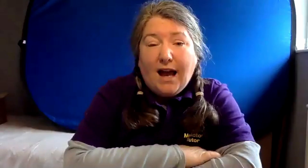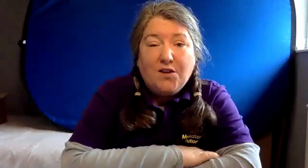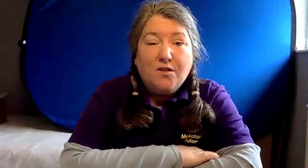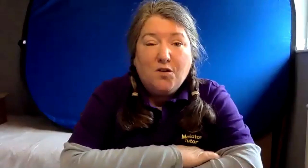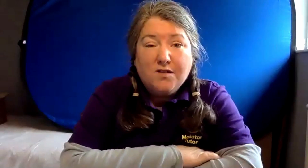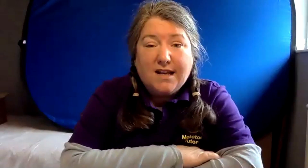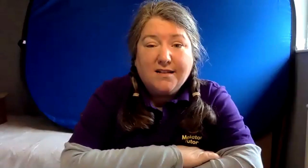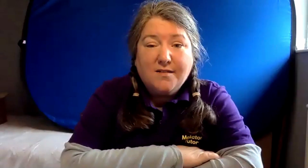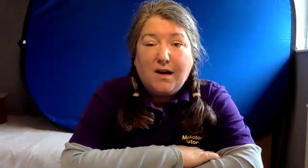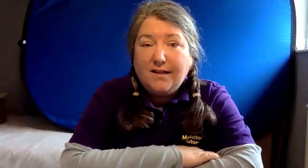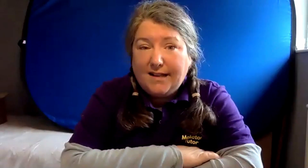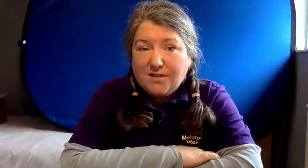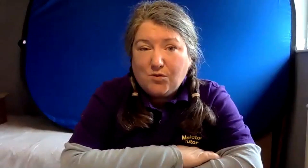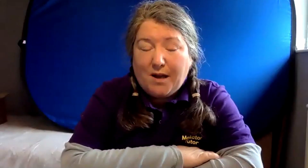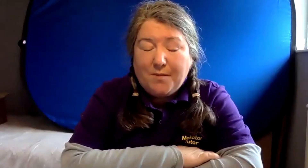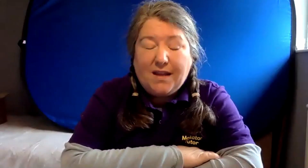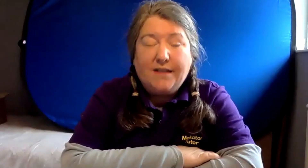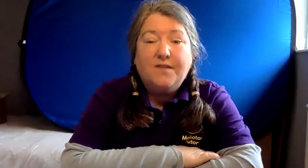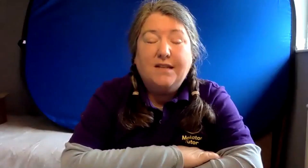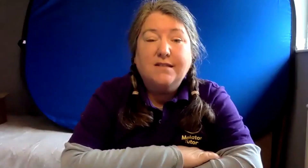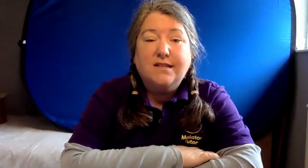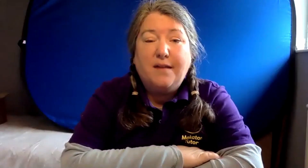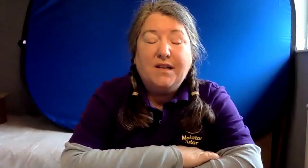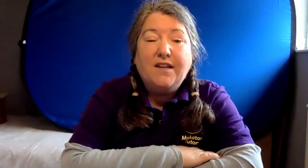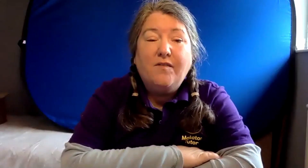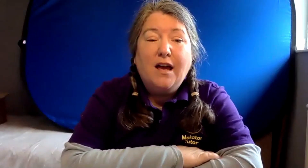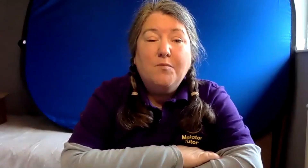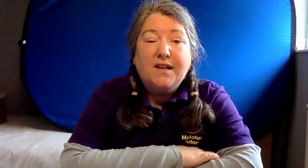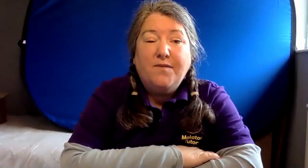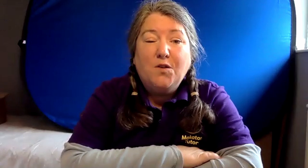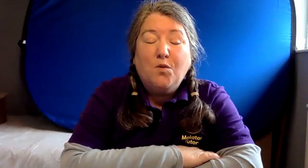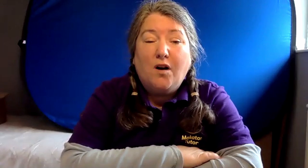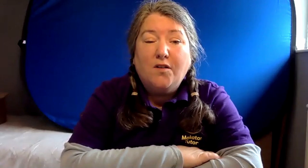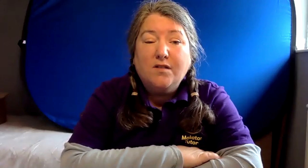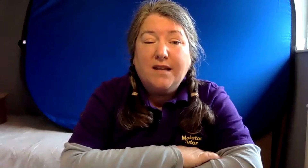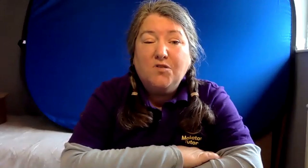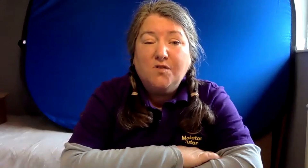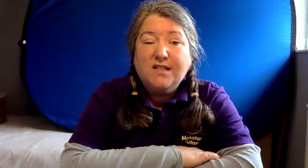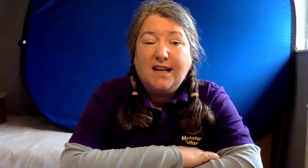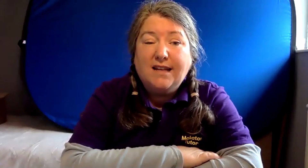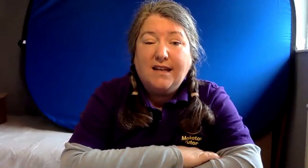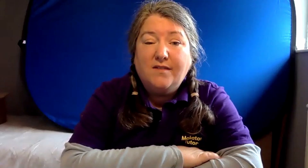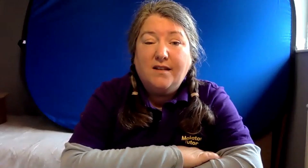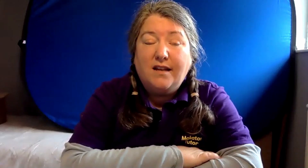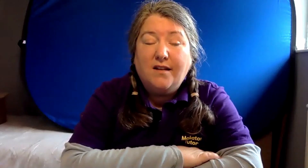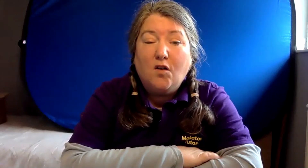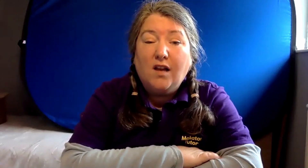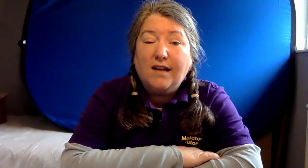you can contact, my links will be up at the end of this, I believe. But if you are not able to attend any of the online